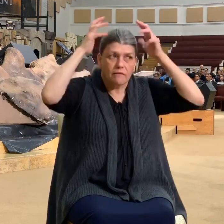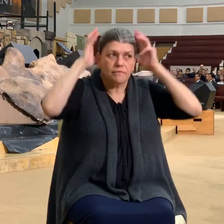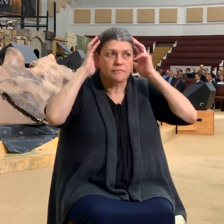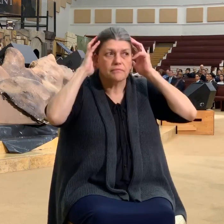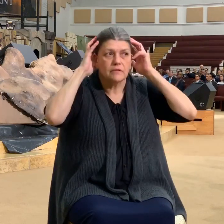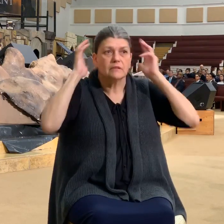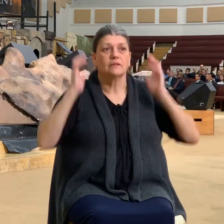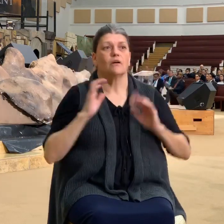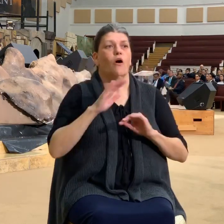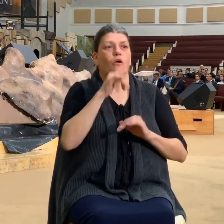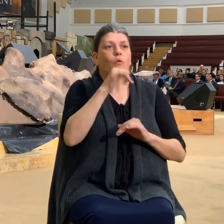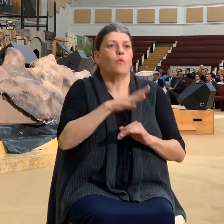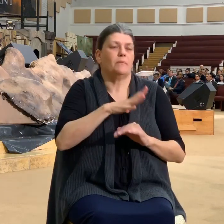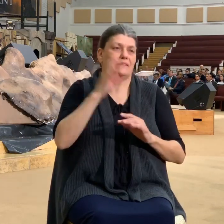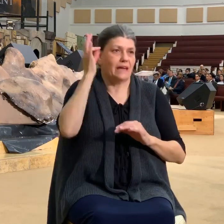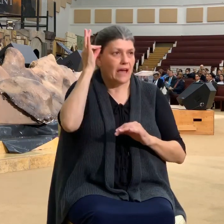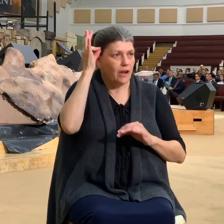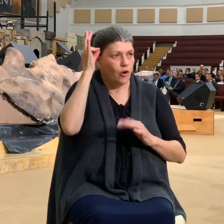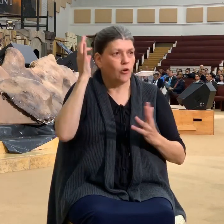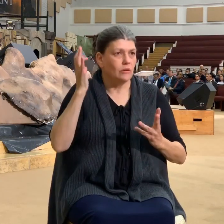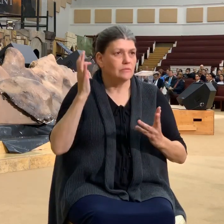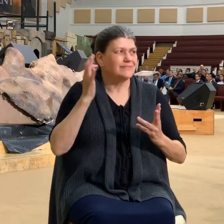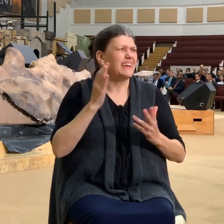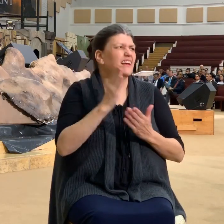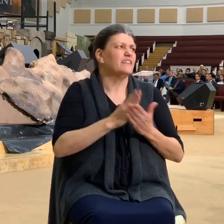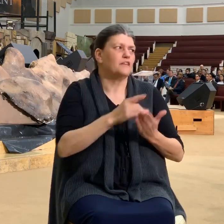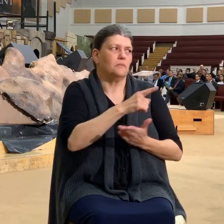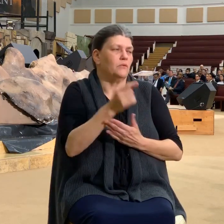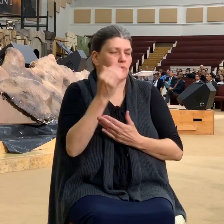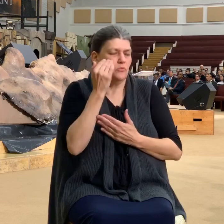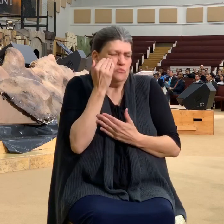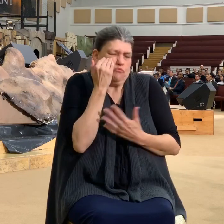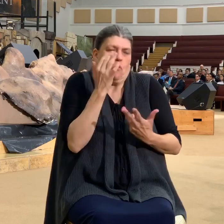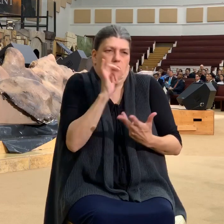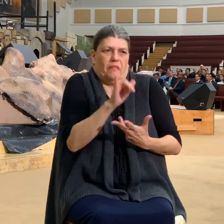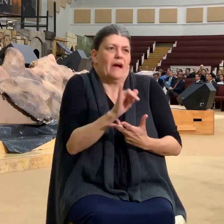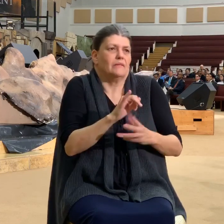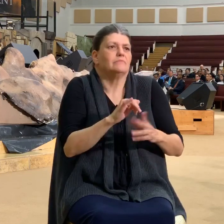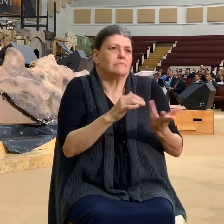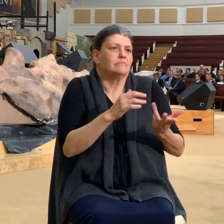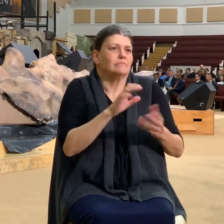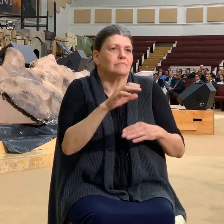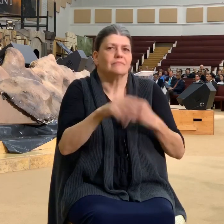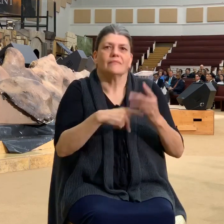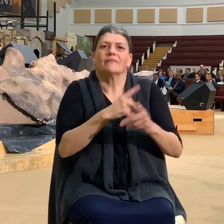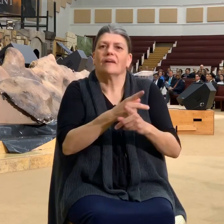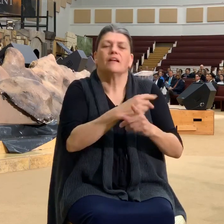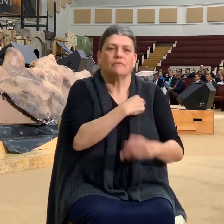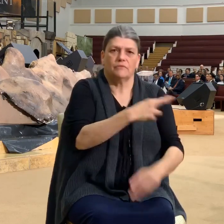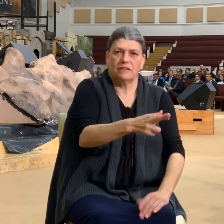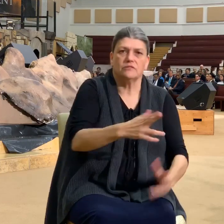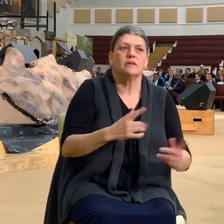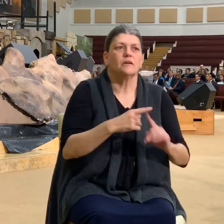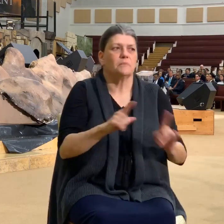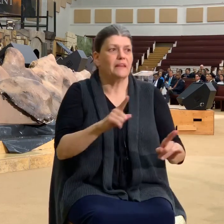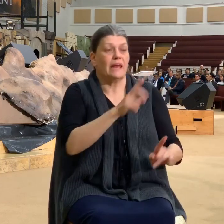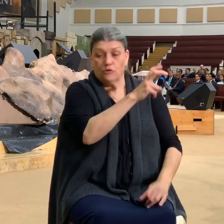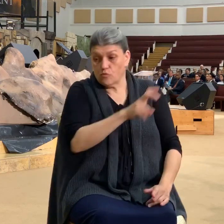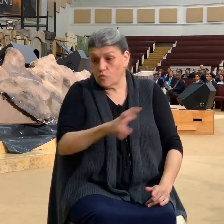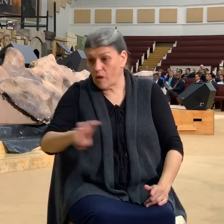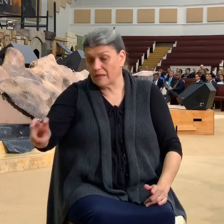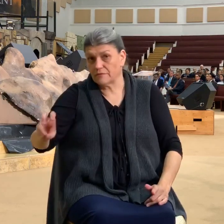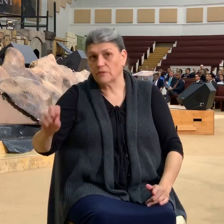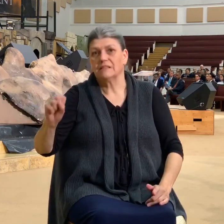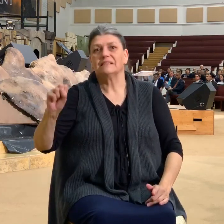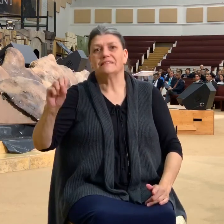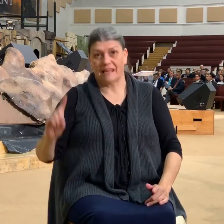that was the veil. Some of you are familiar with that. And then I transferred down to San Diego,